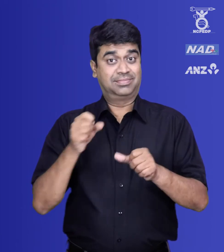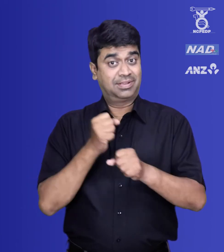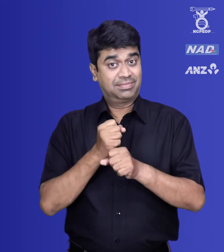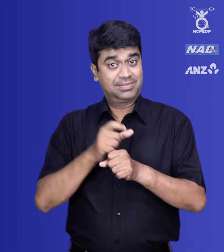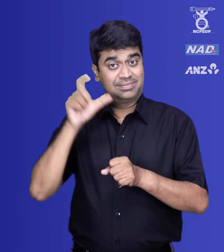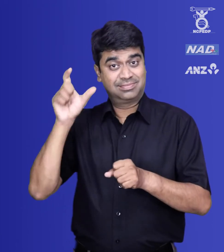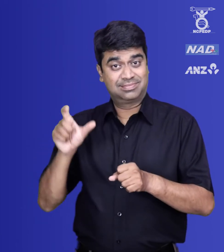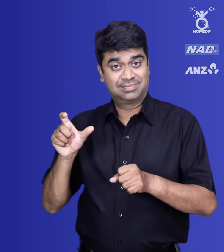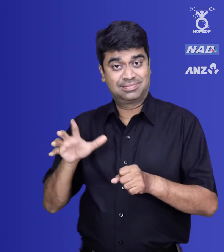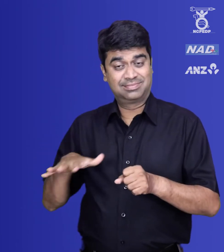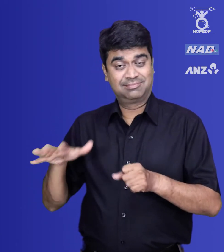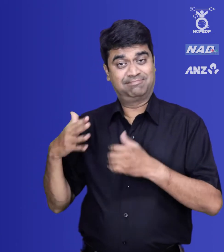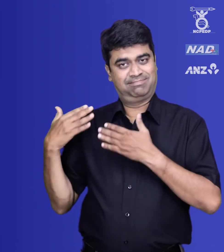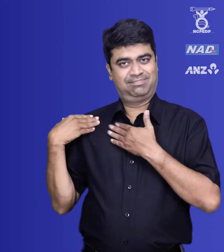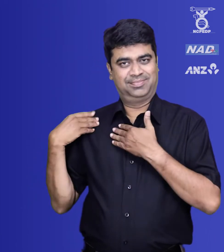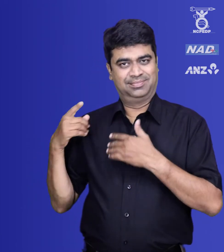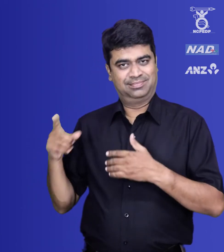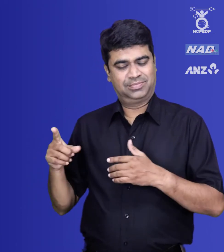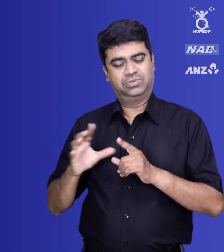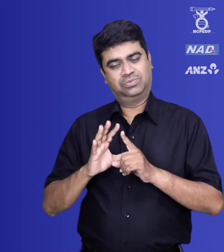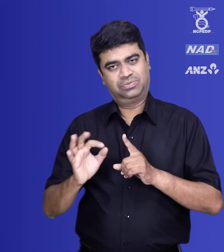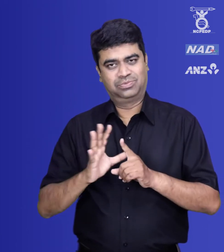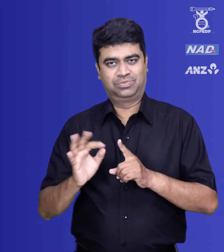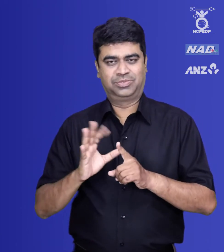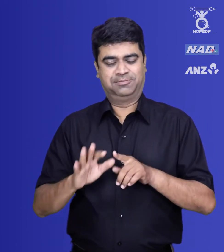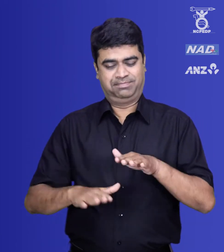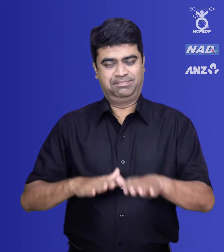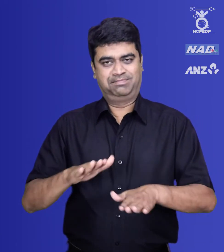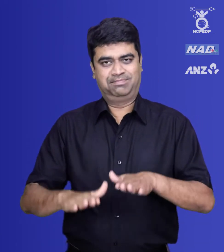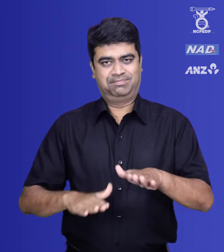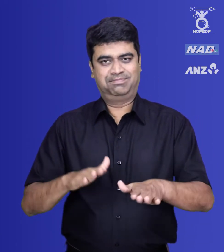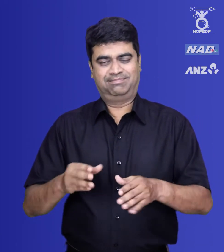The appropriate government shall take measures to ensure that